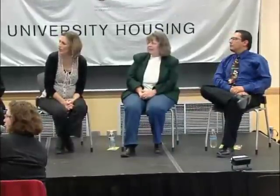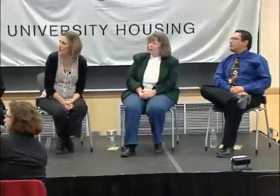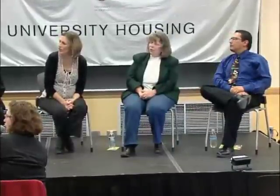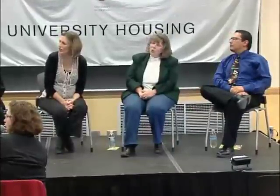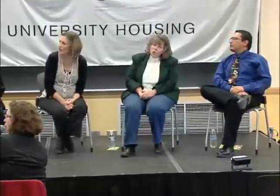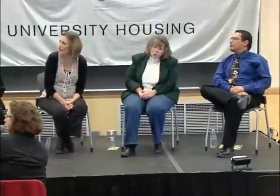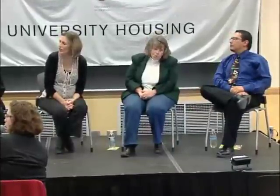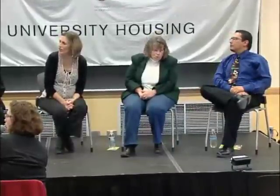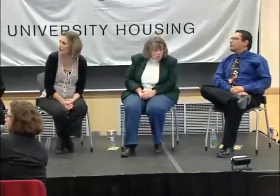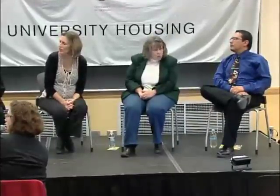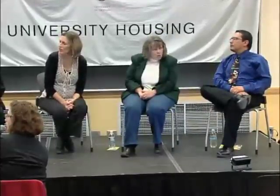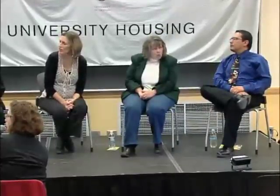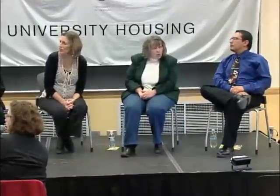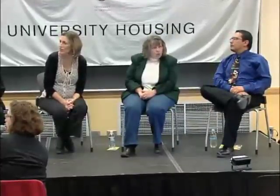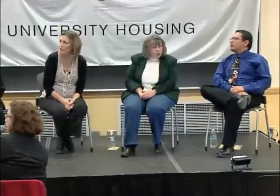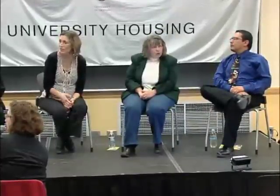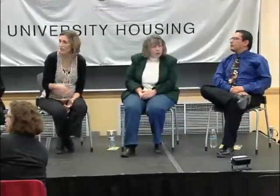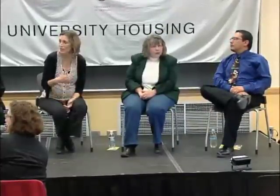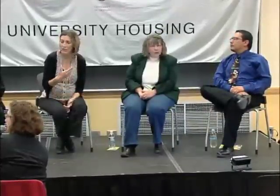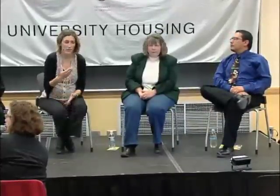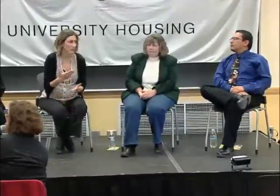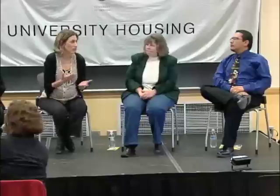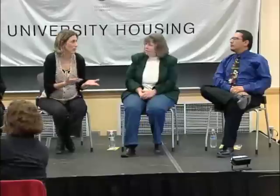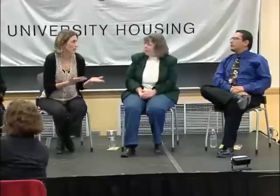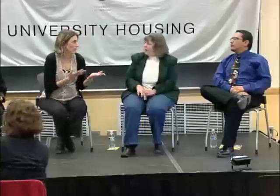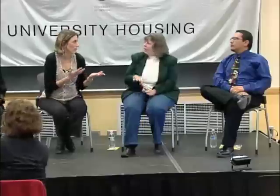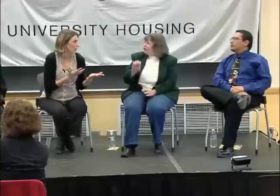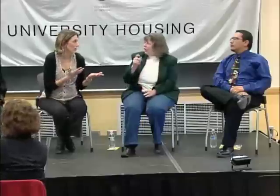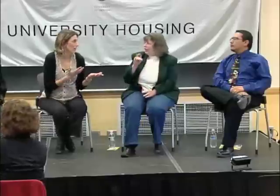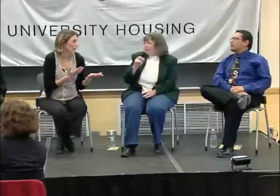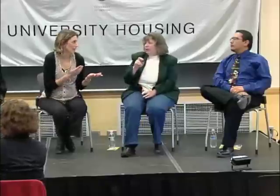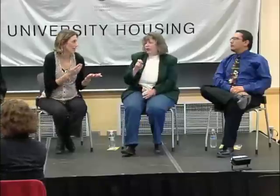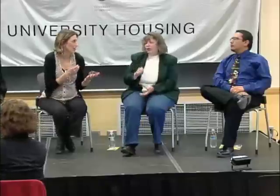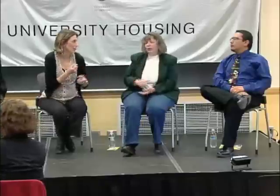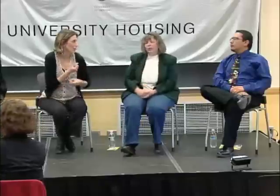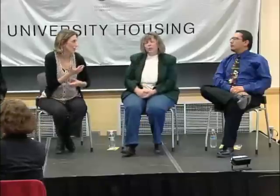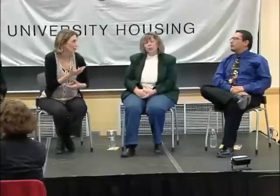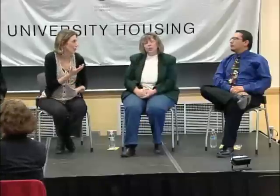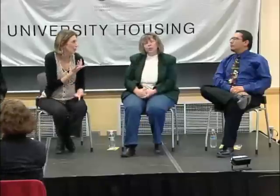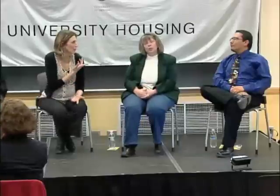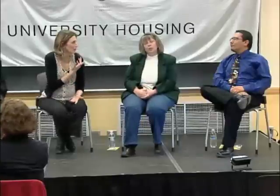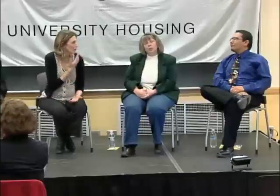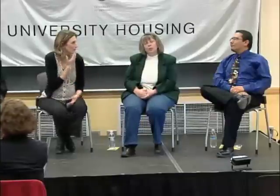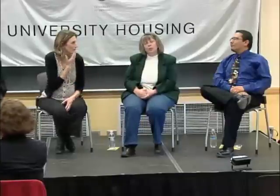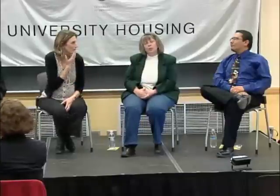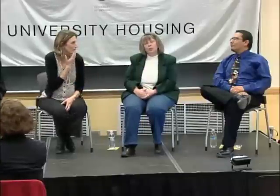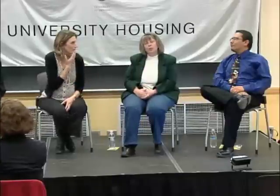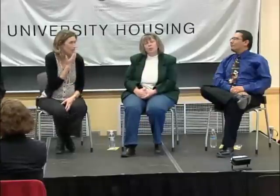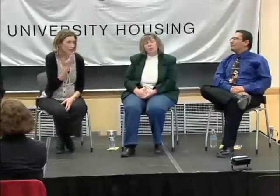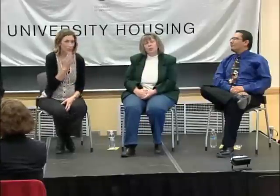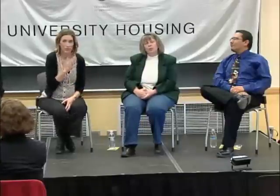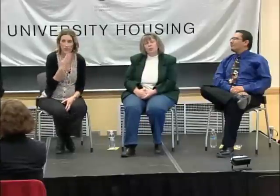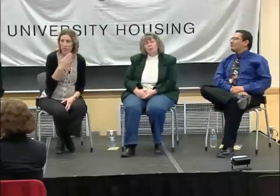do you think you translate Shakespeare into English? Our preference? Joe's asking our preference.